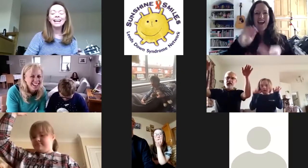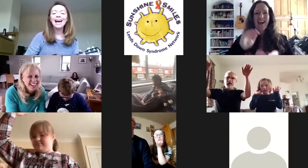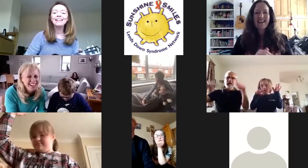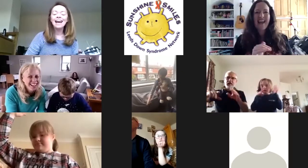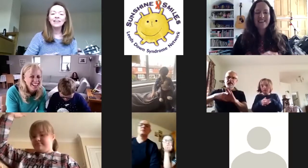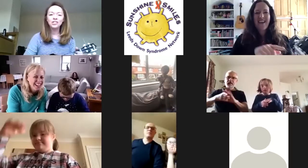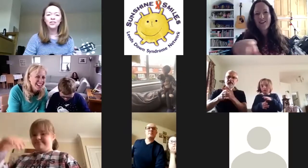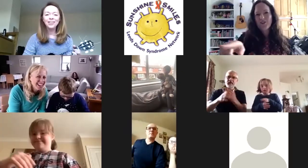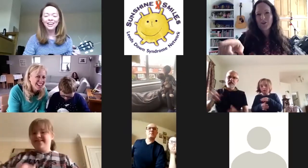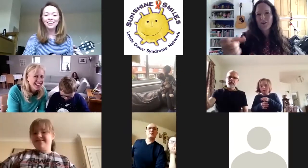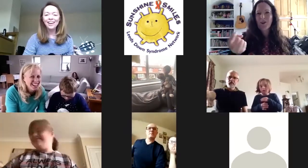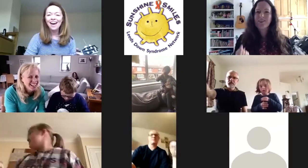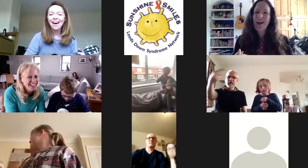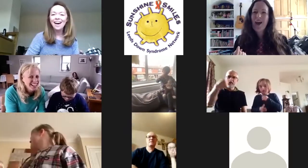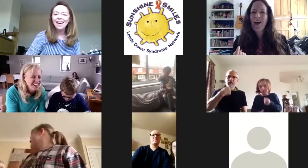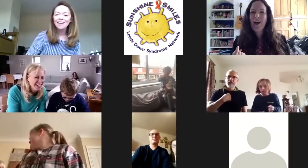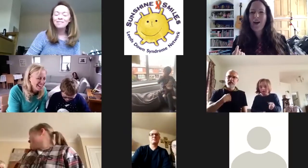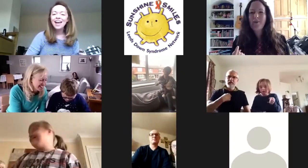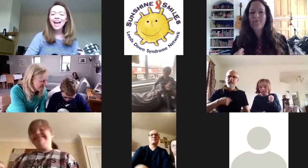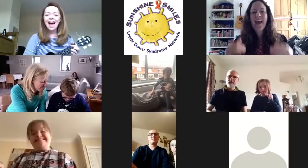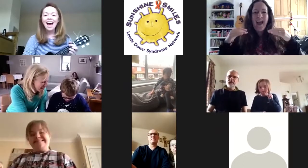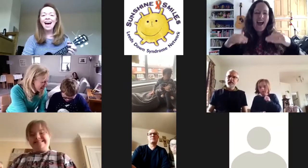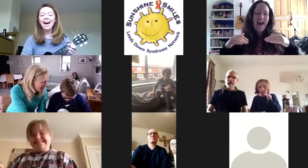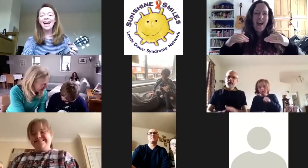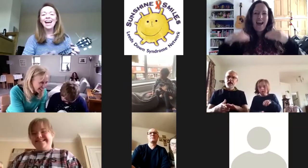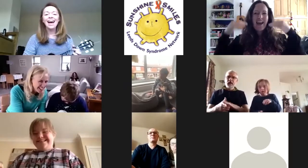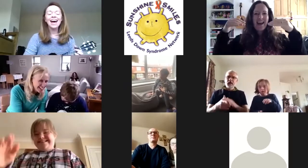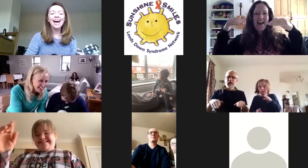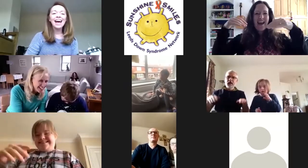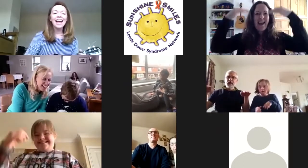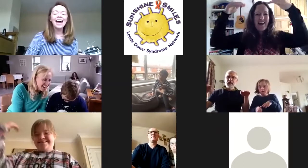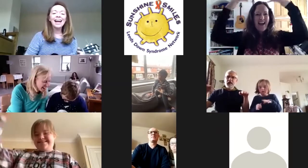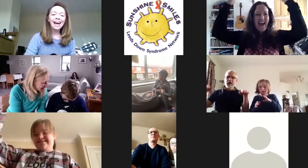I, glad that you could come.